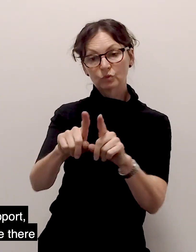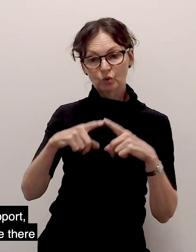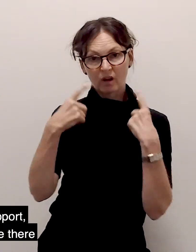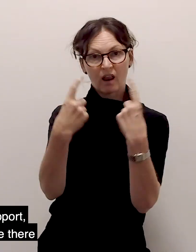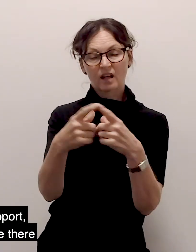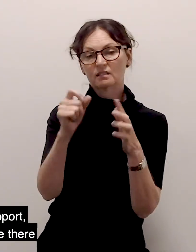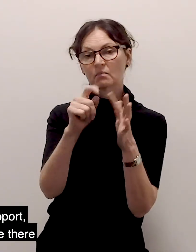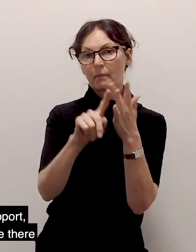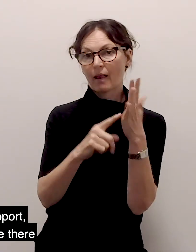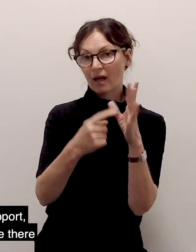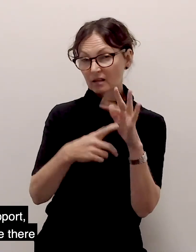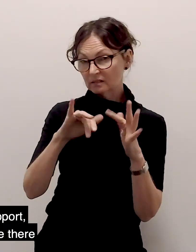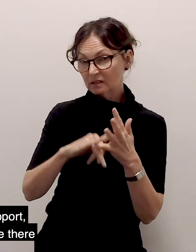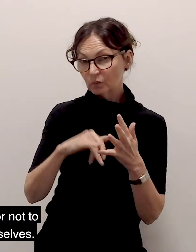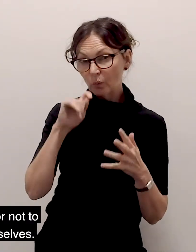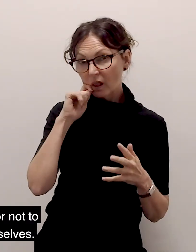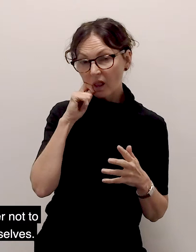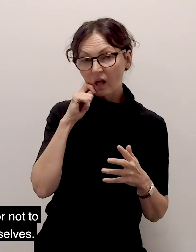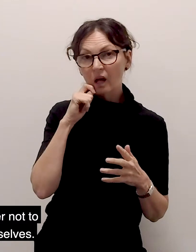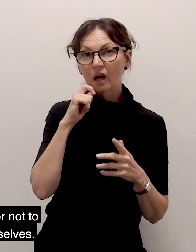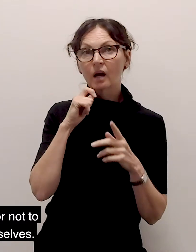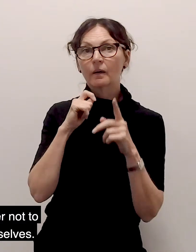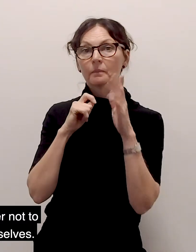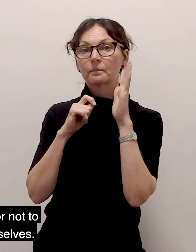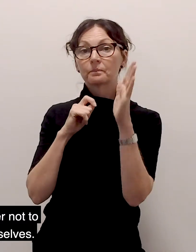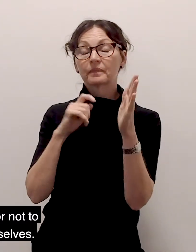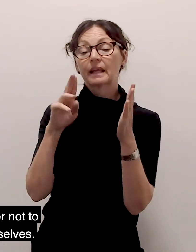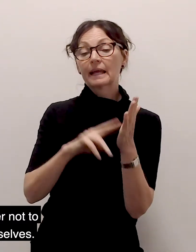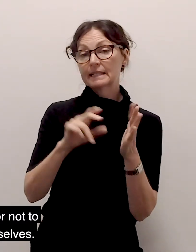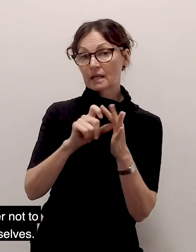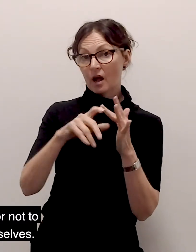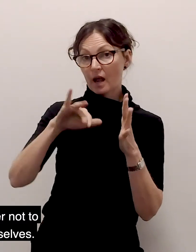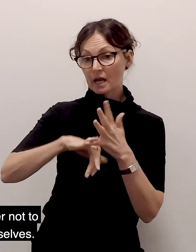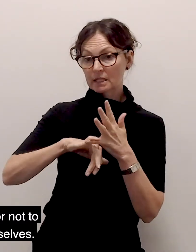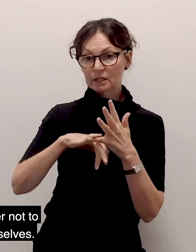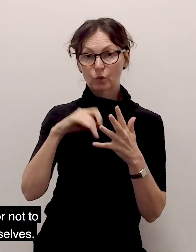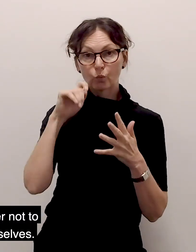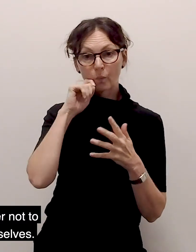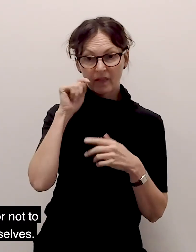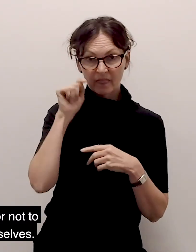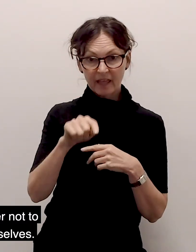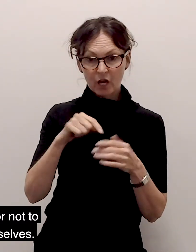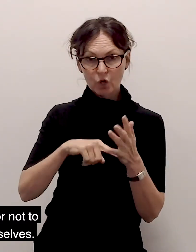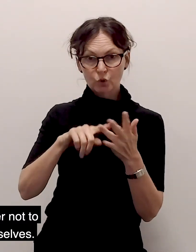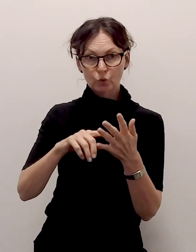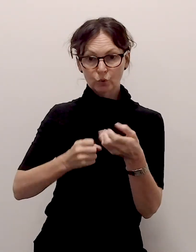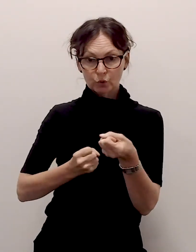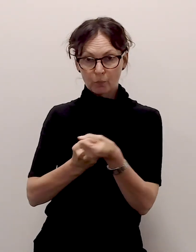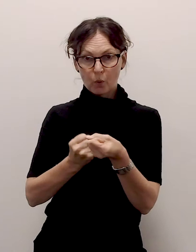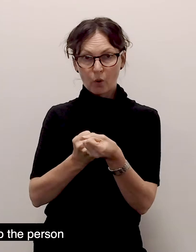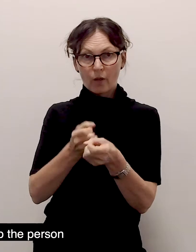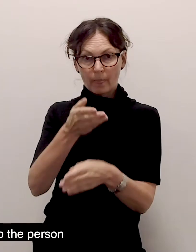the NDIS support, the person would be there to support the worker, not to do the Pilates